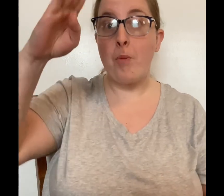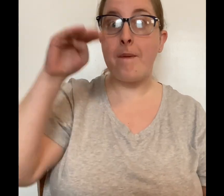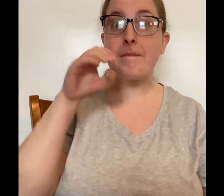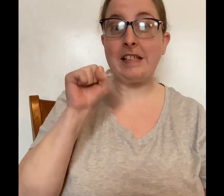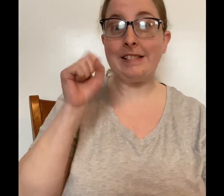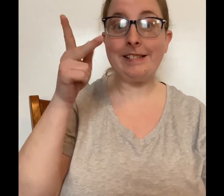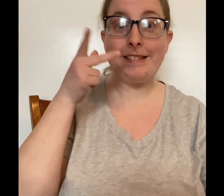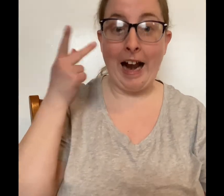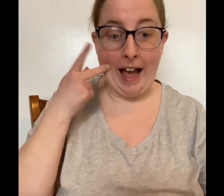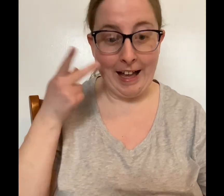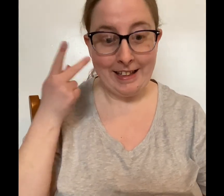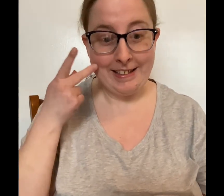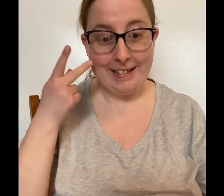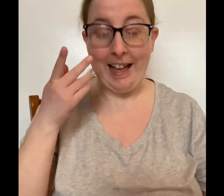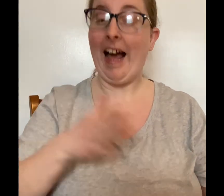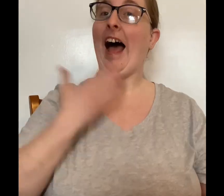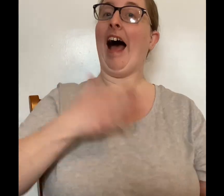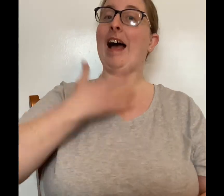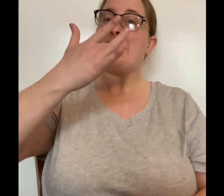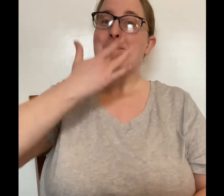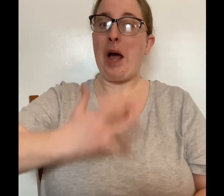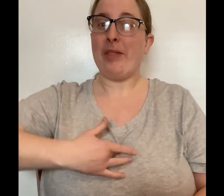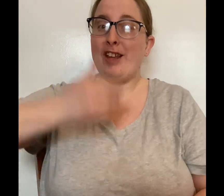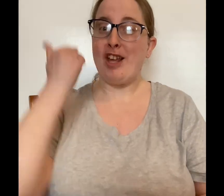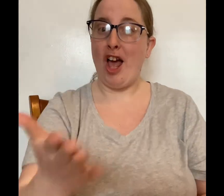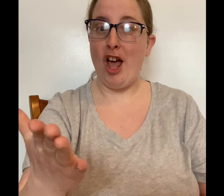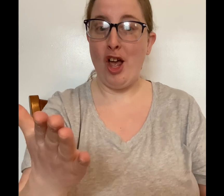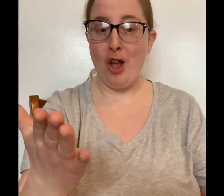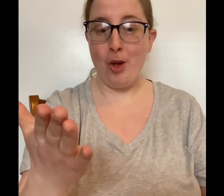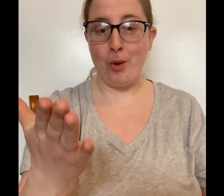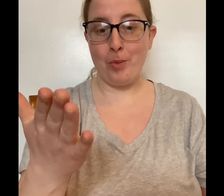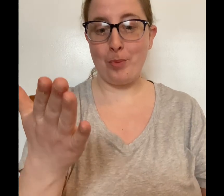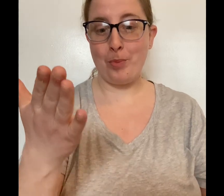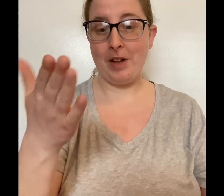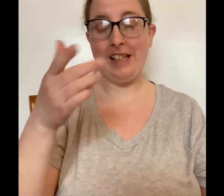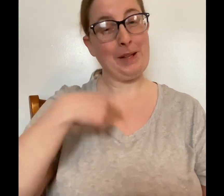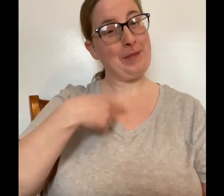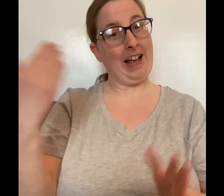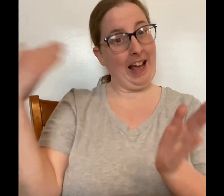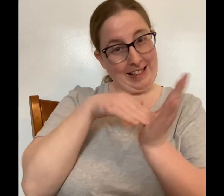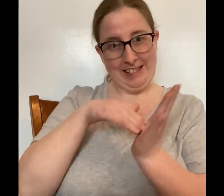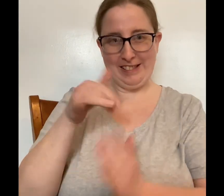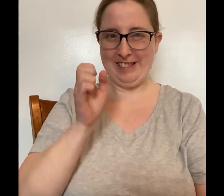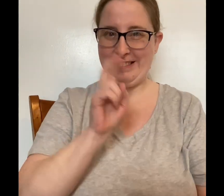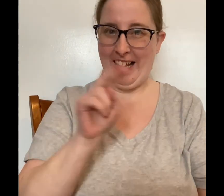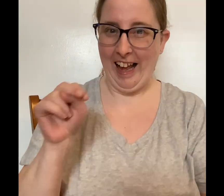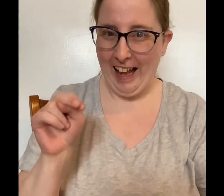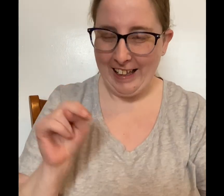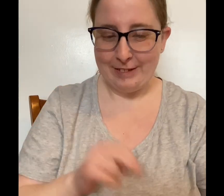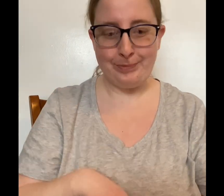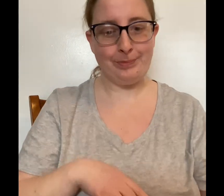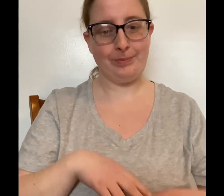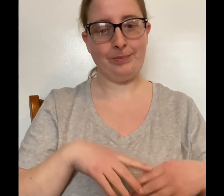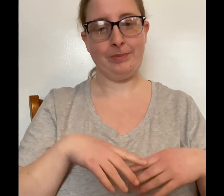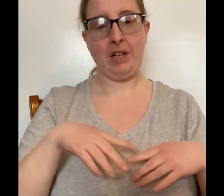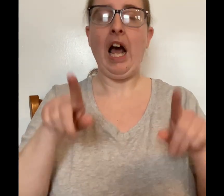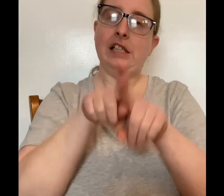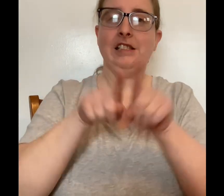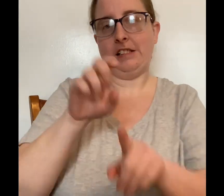Hello, Ms. Kate Mulgrew. Happy birthday to you. It's me, Jen, again. As you